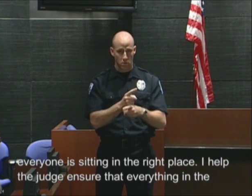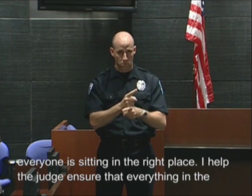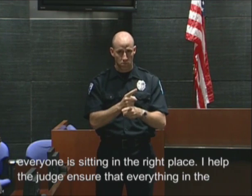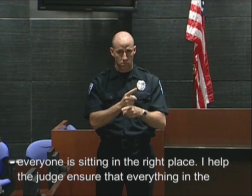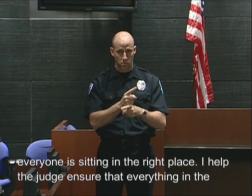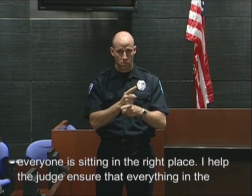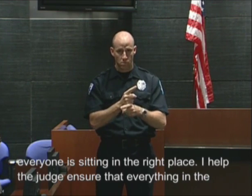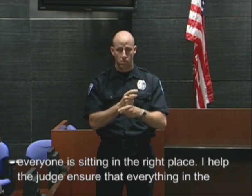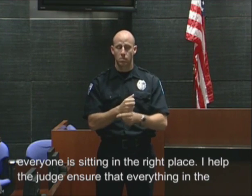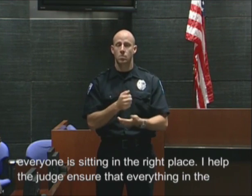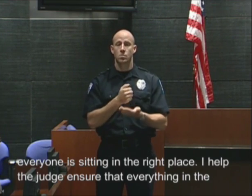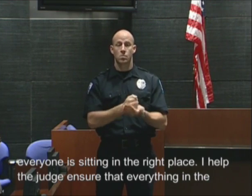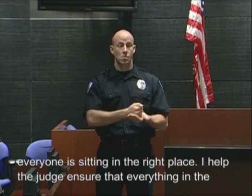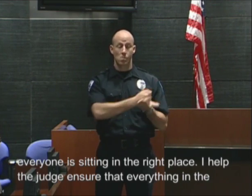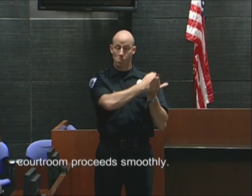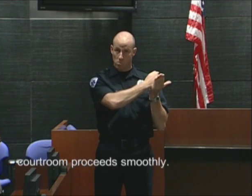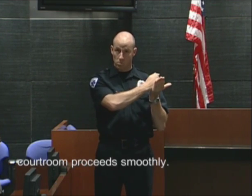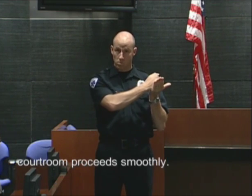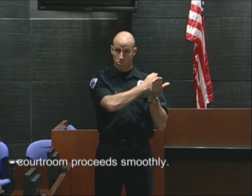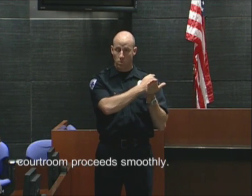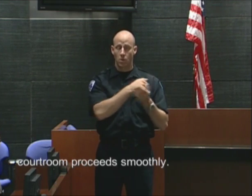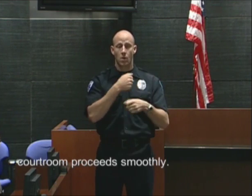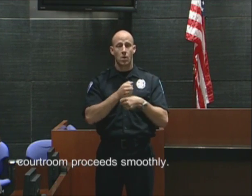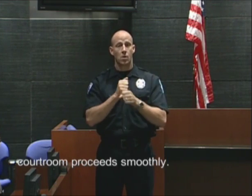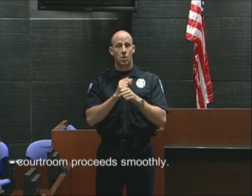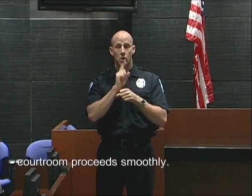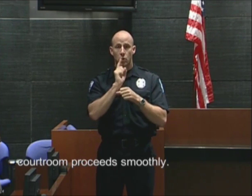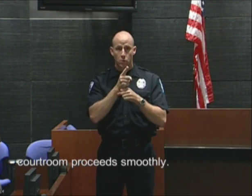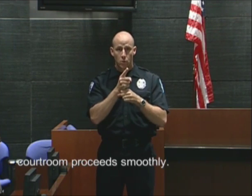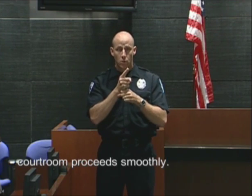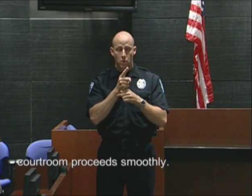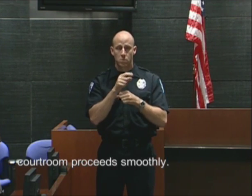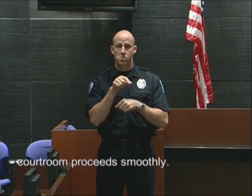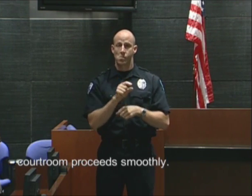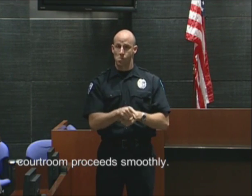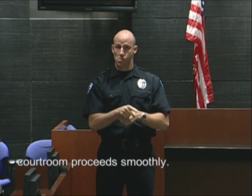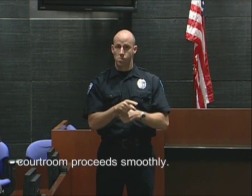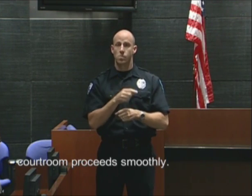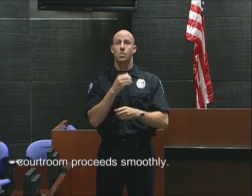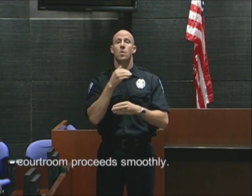I help the judge ensure that everything in the courtroom proceeds smoothly.